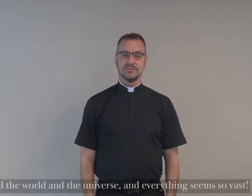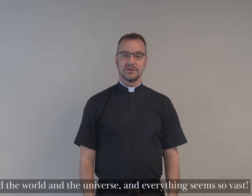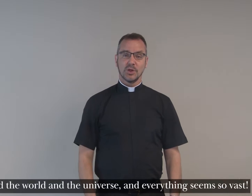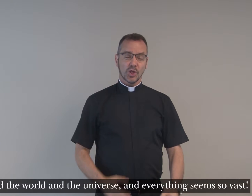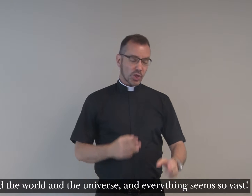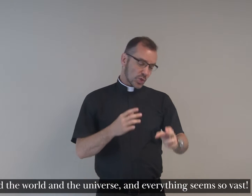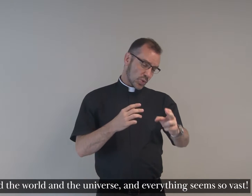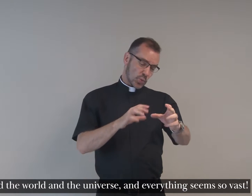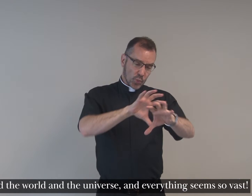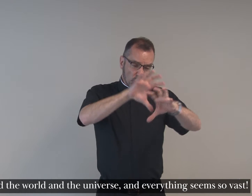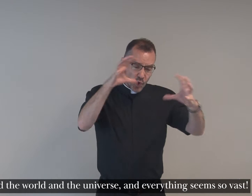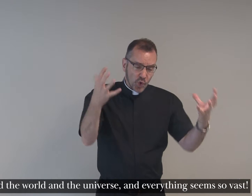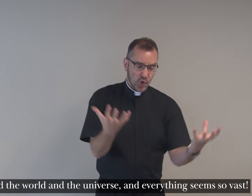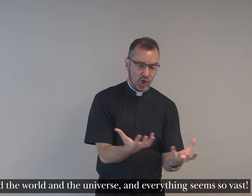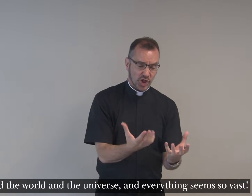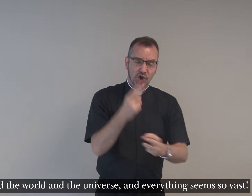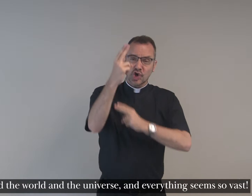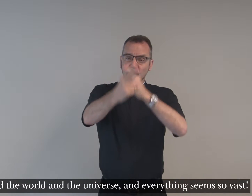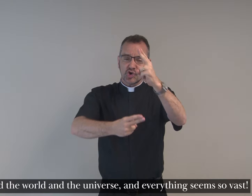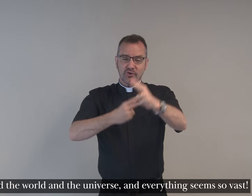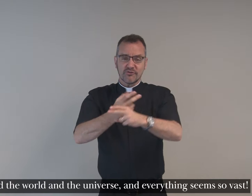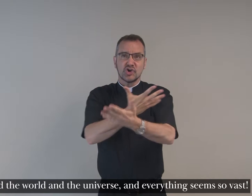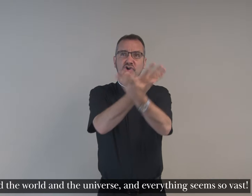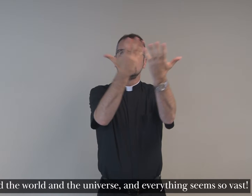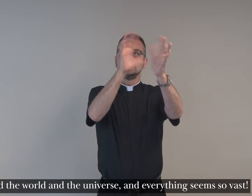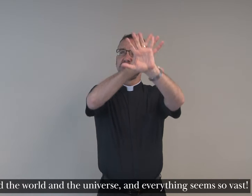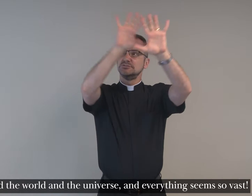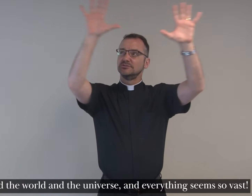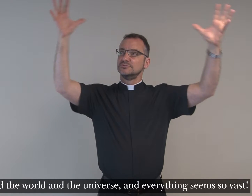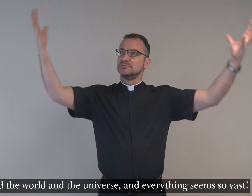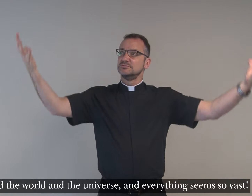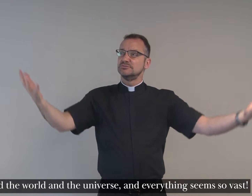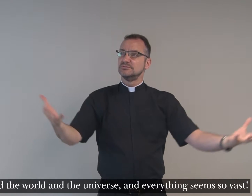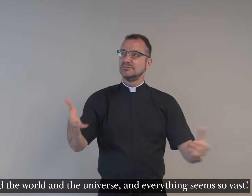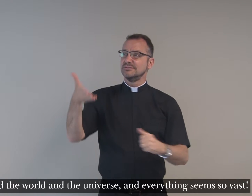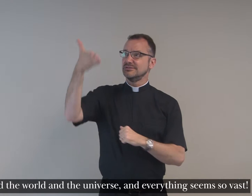God created the world and the universe, and everything seems so vast.